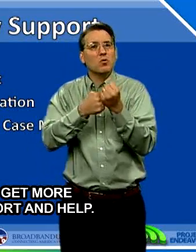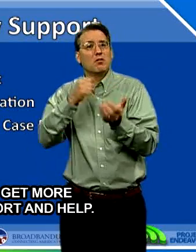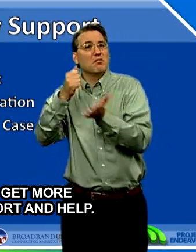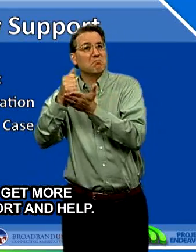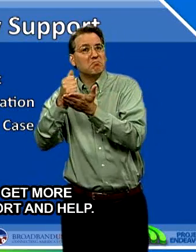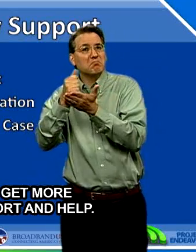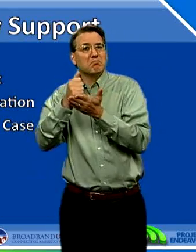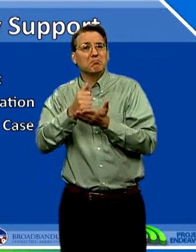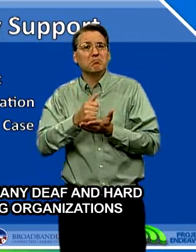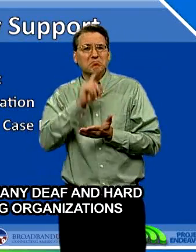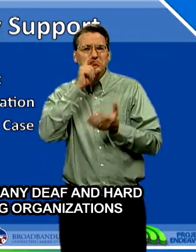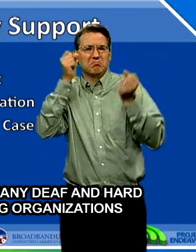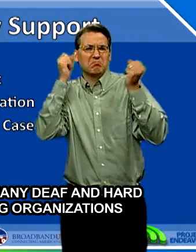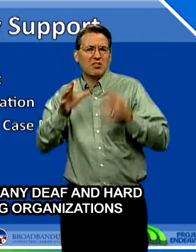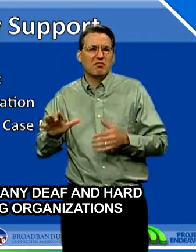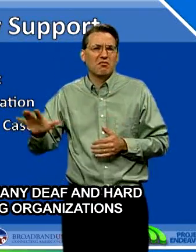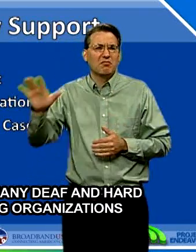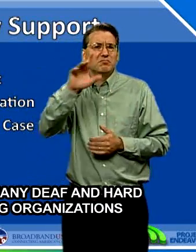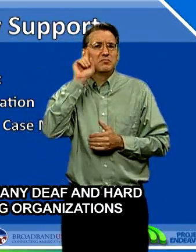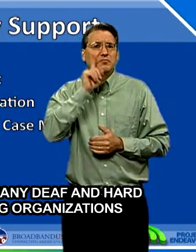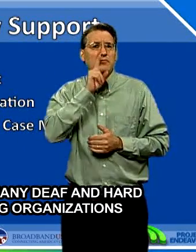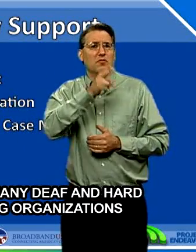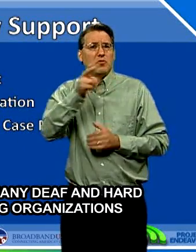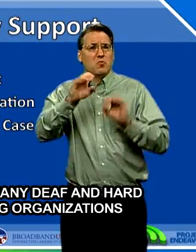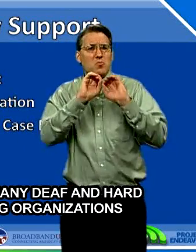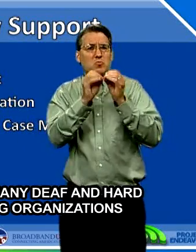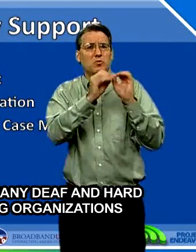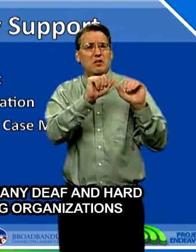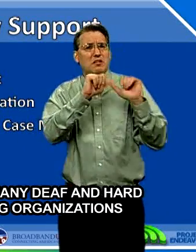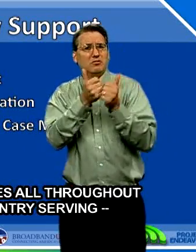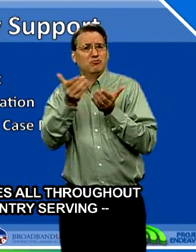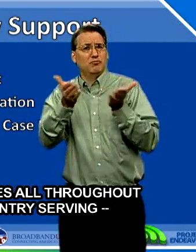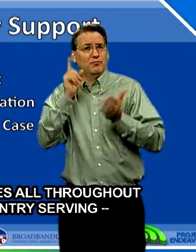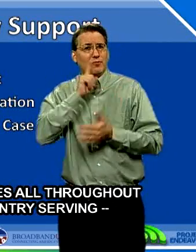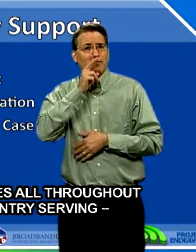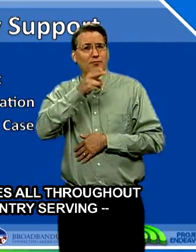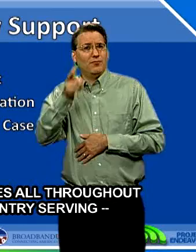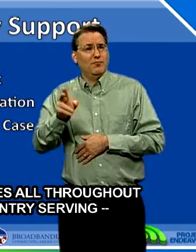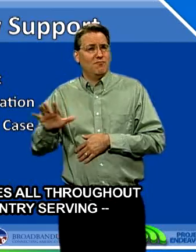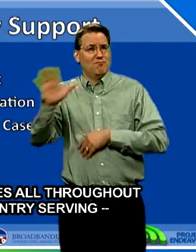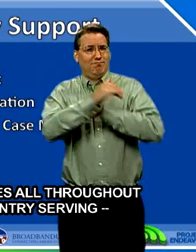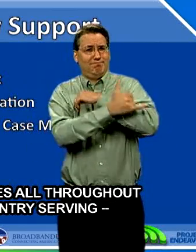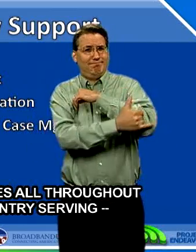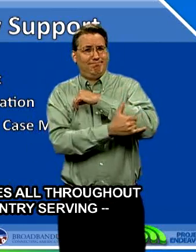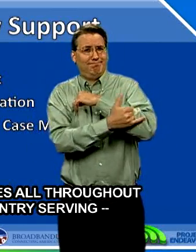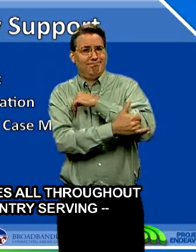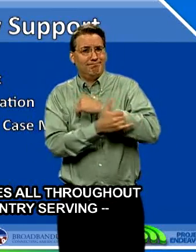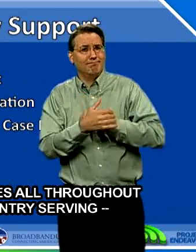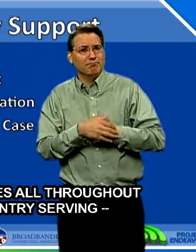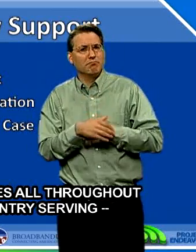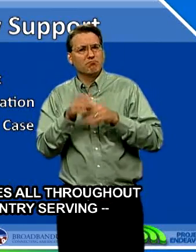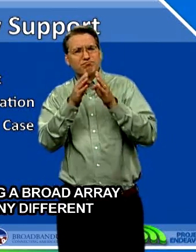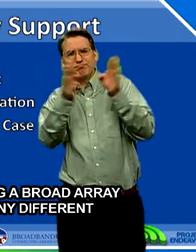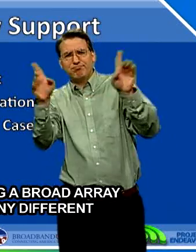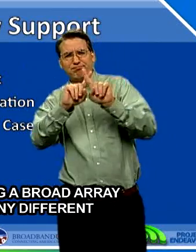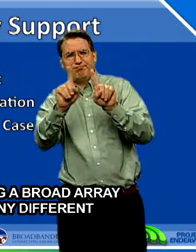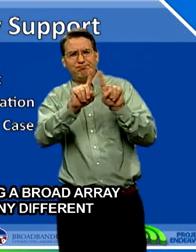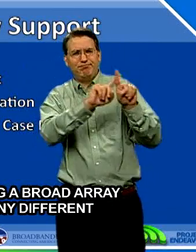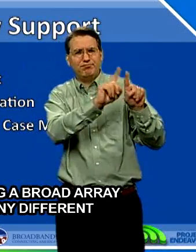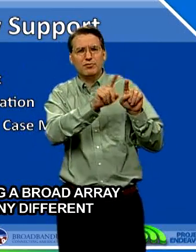help. There are many deaf and hard of hearing organizations and agencies all throughout the country, providing a